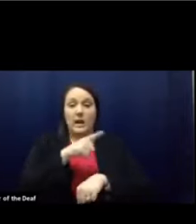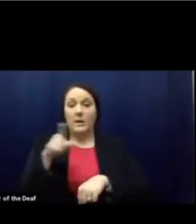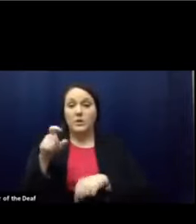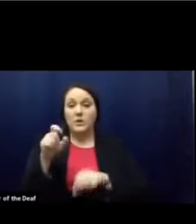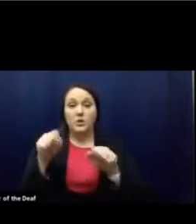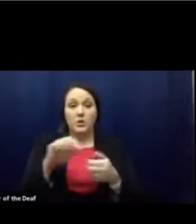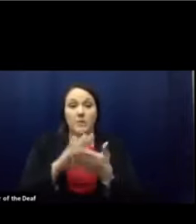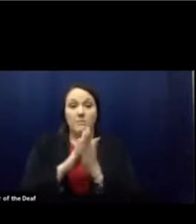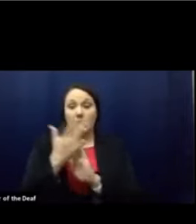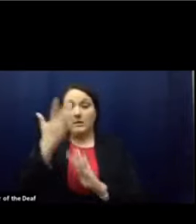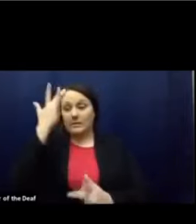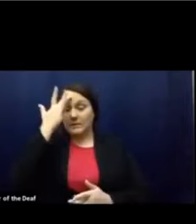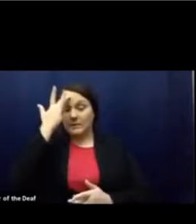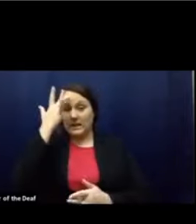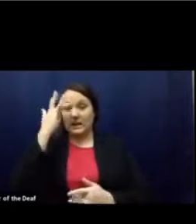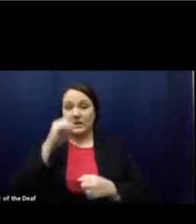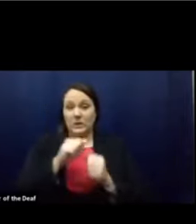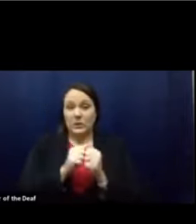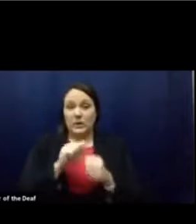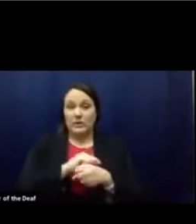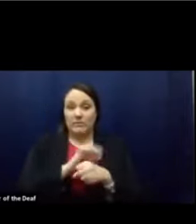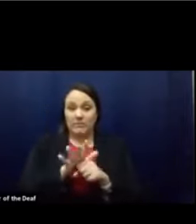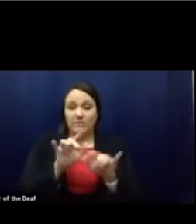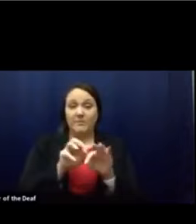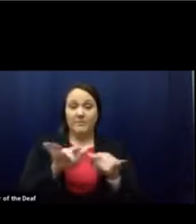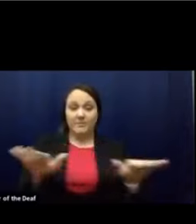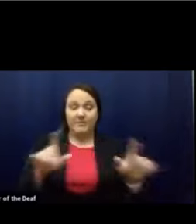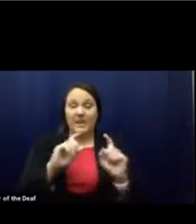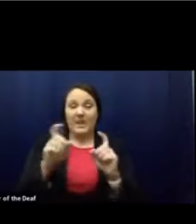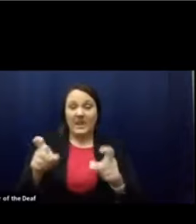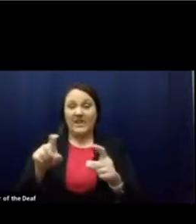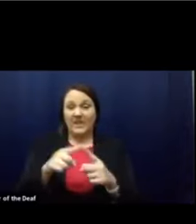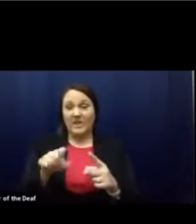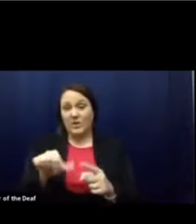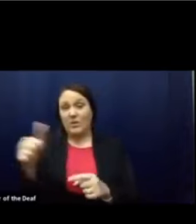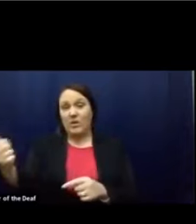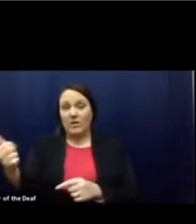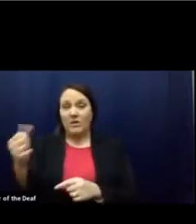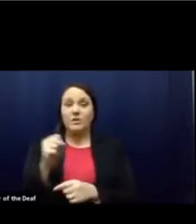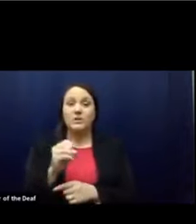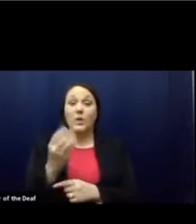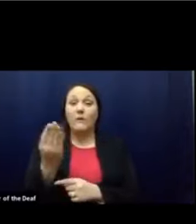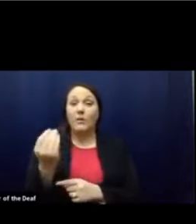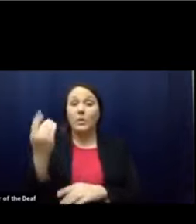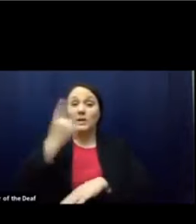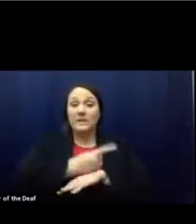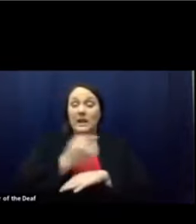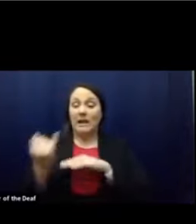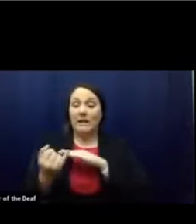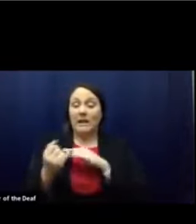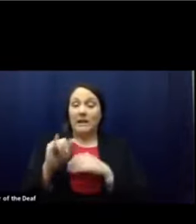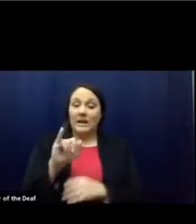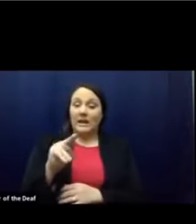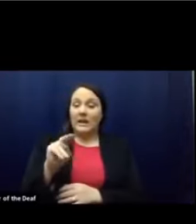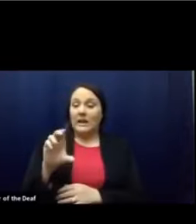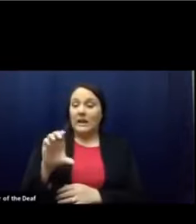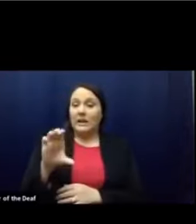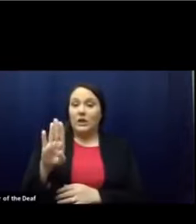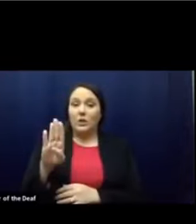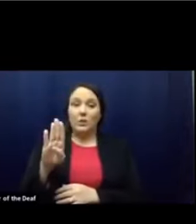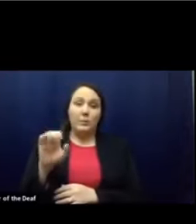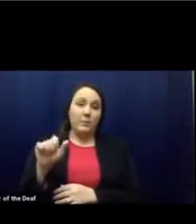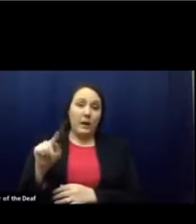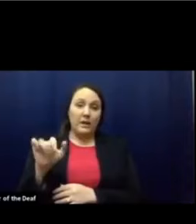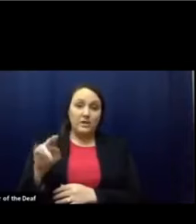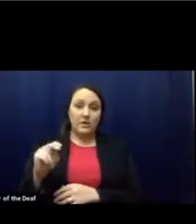becoming ill with this virus and transmit it to others. So there's that 2-week, that 14-day incubation period that we really want to keep everybody